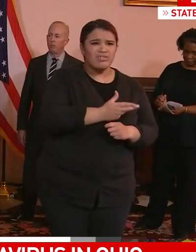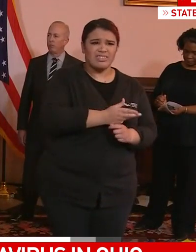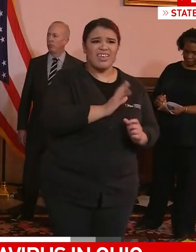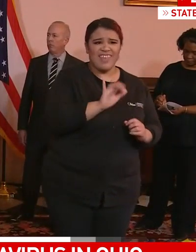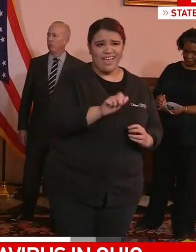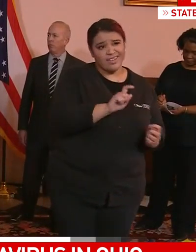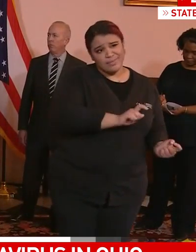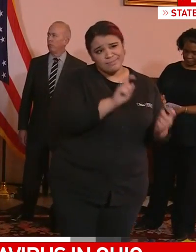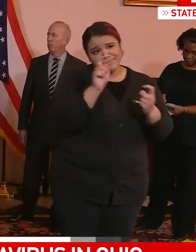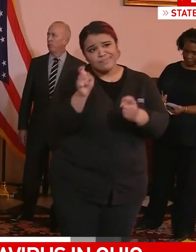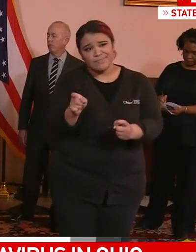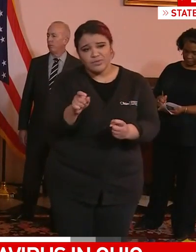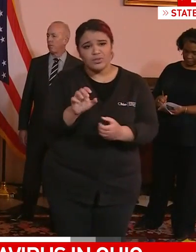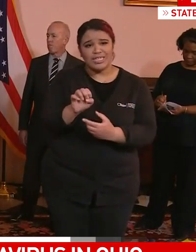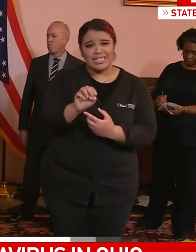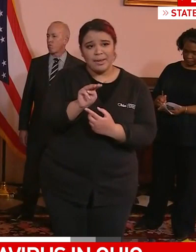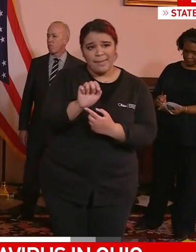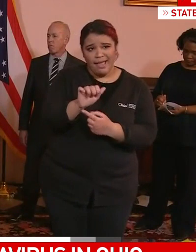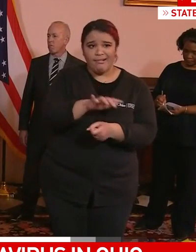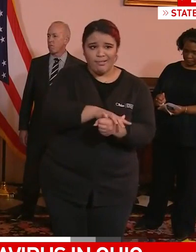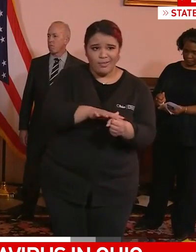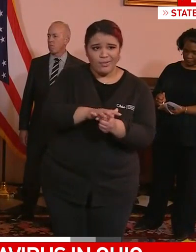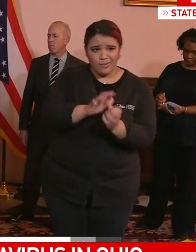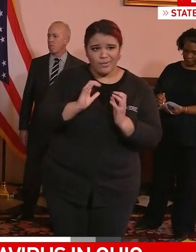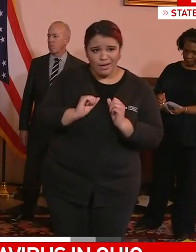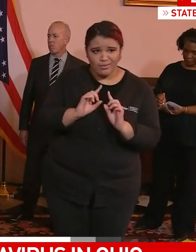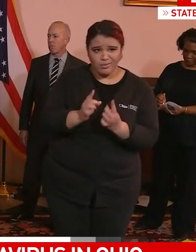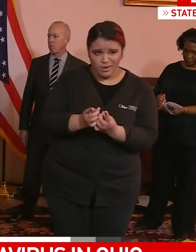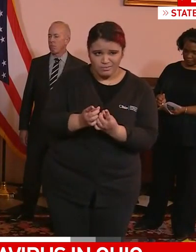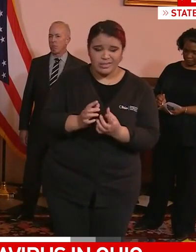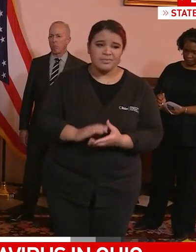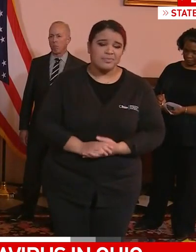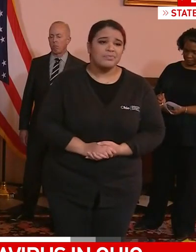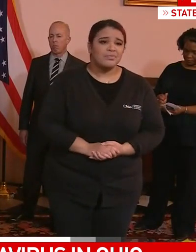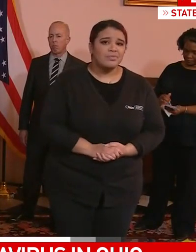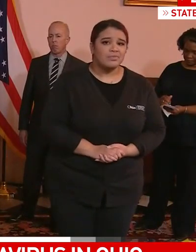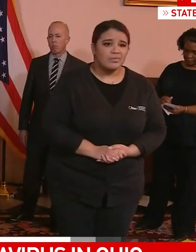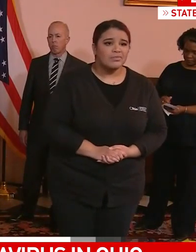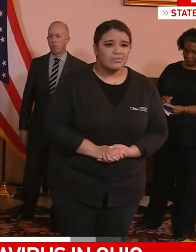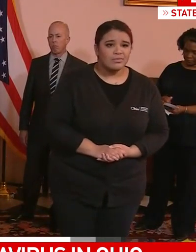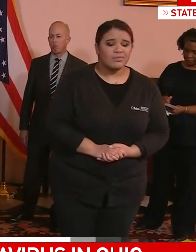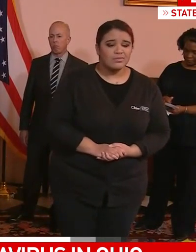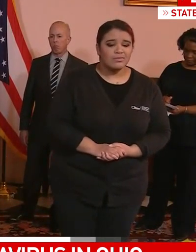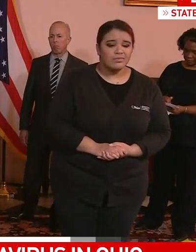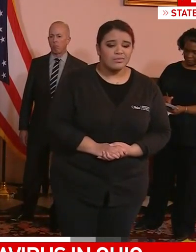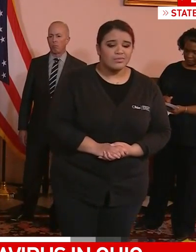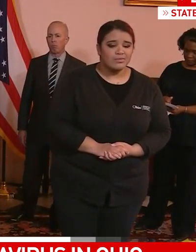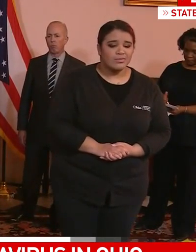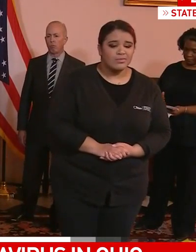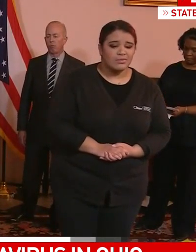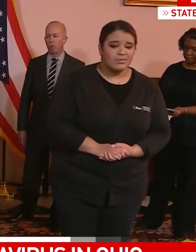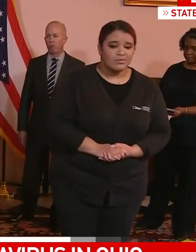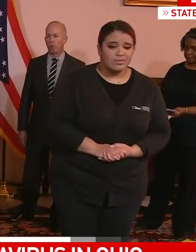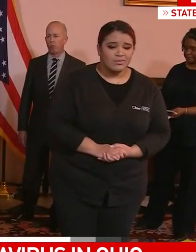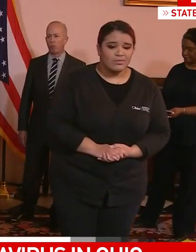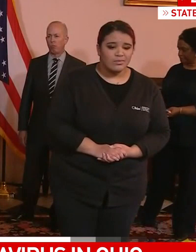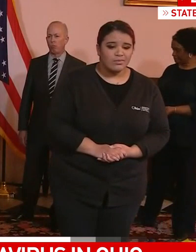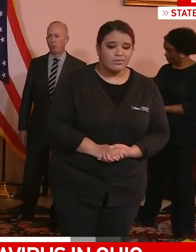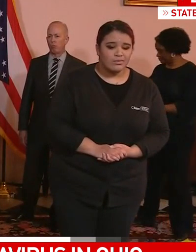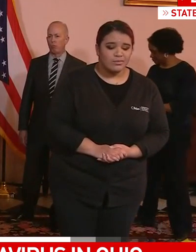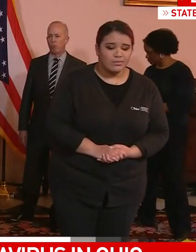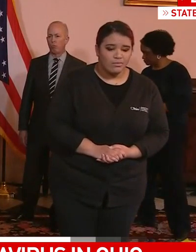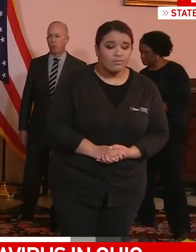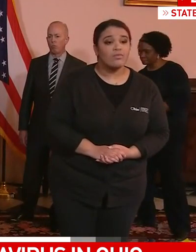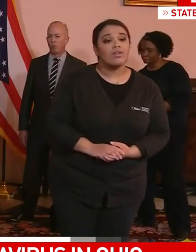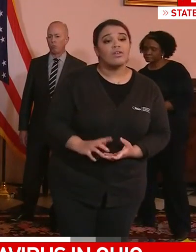more supplies. We also received and are budgeting for the first funds that were allotted to us for